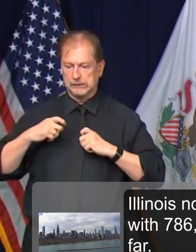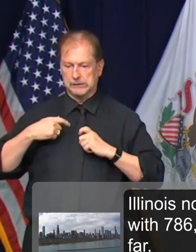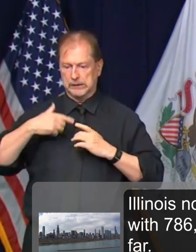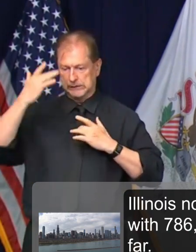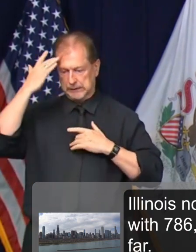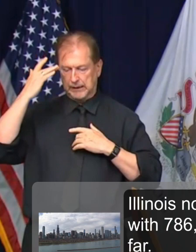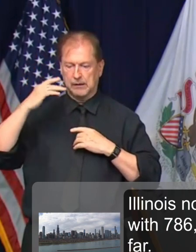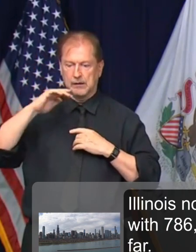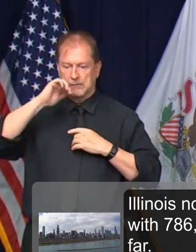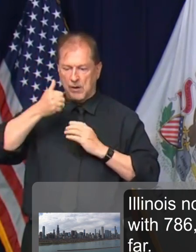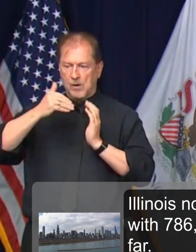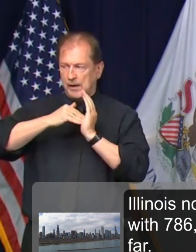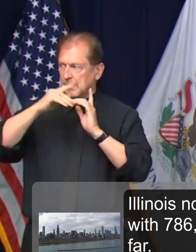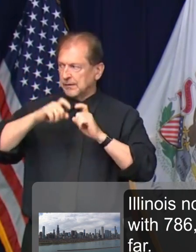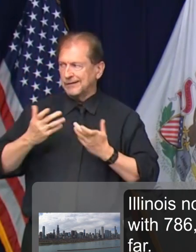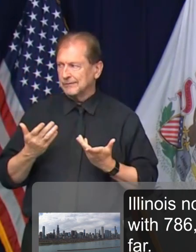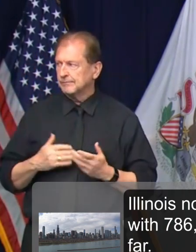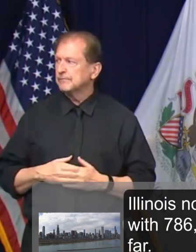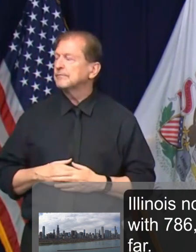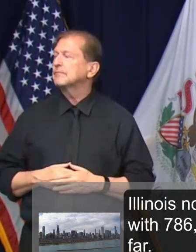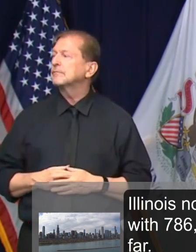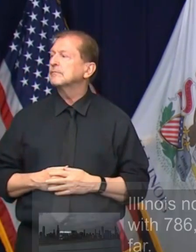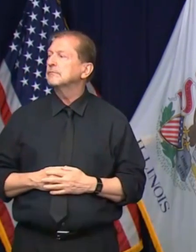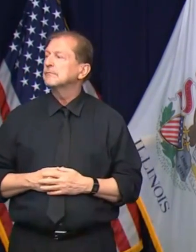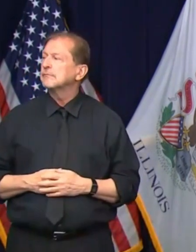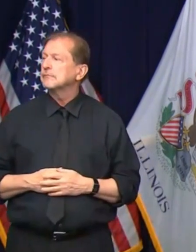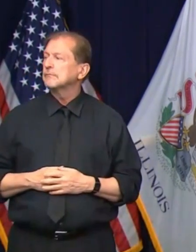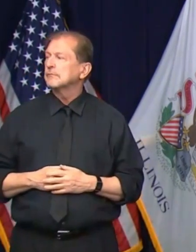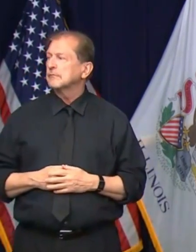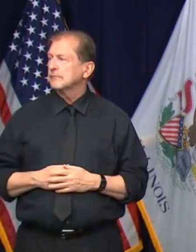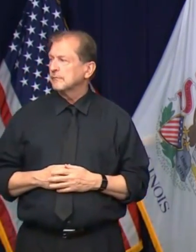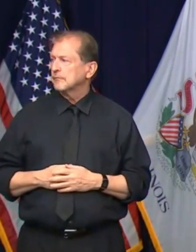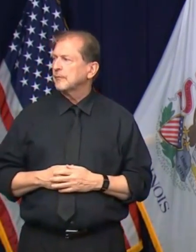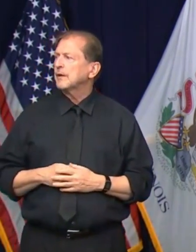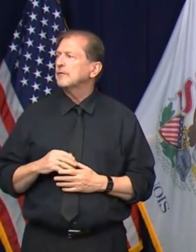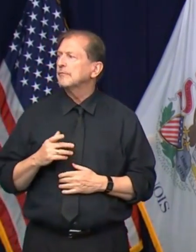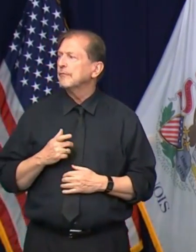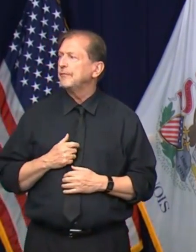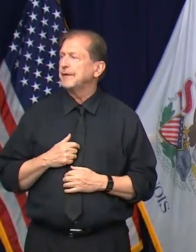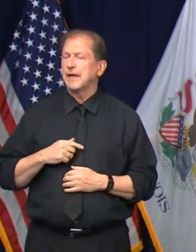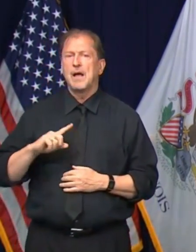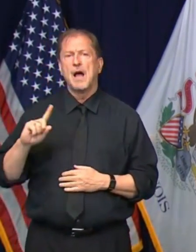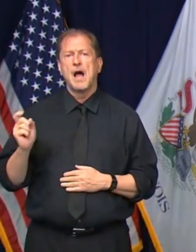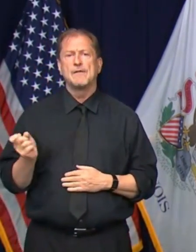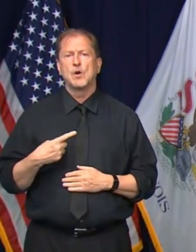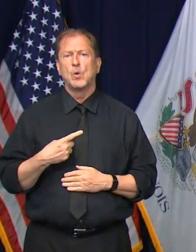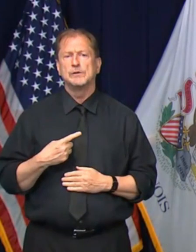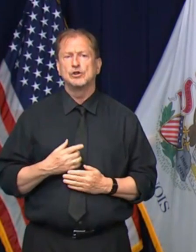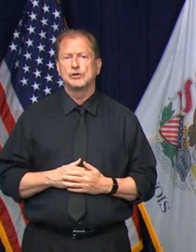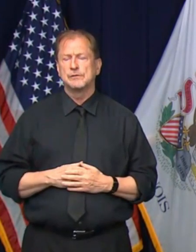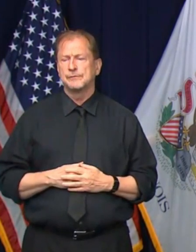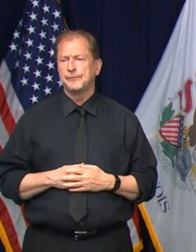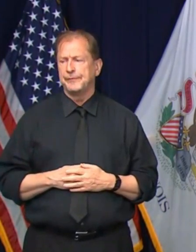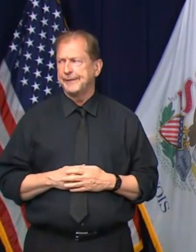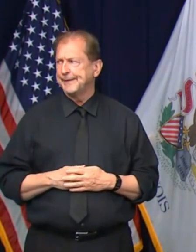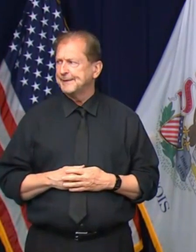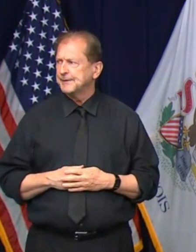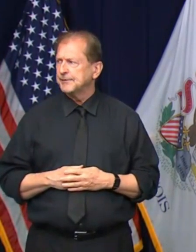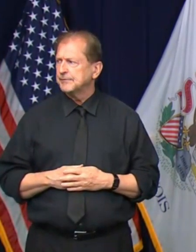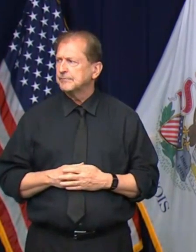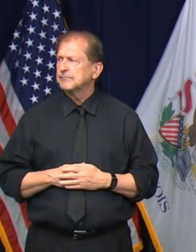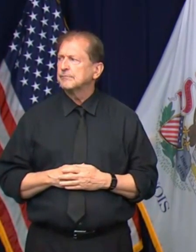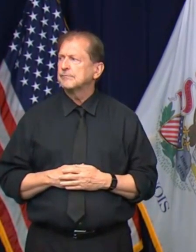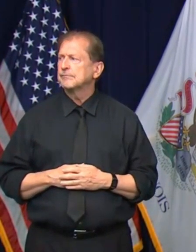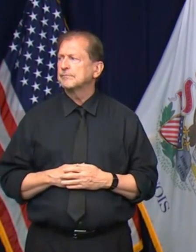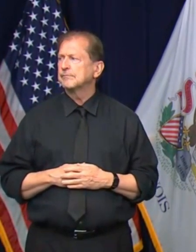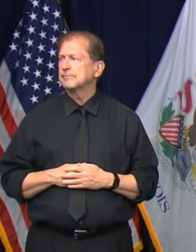multiple tests. Okay, this is from Rick Pearson, who was supposed to be our pool reporter today, so I have quite a few from different reporters from him. There seems to be some